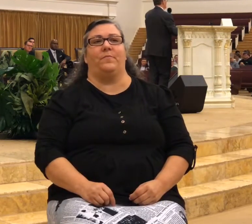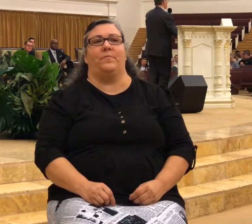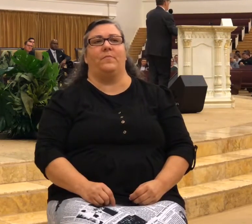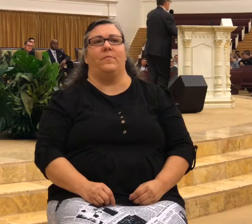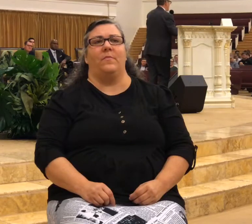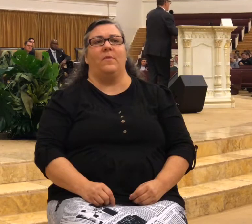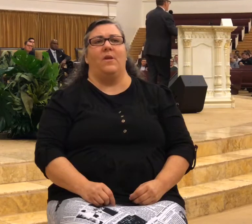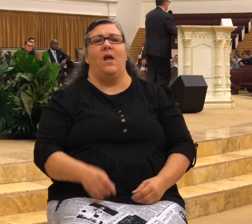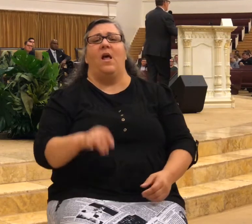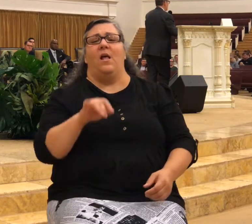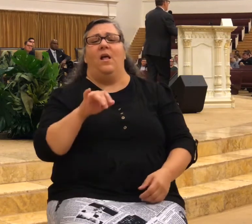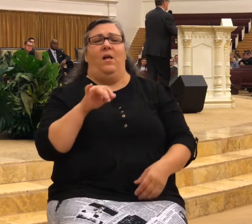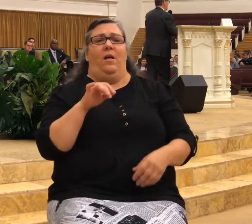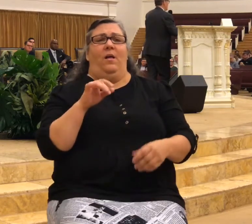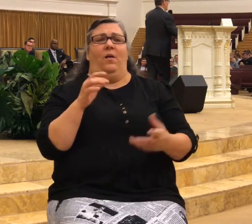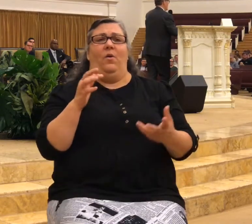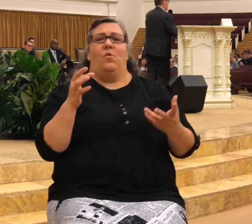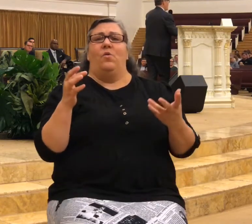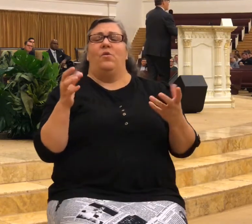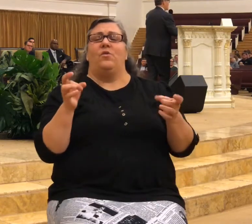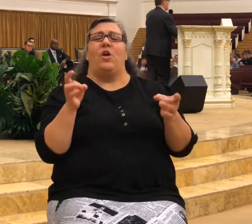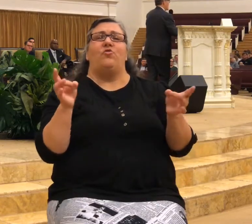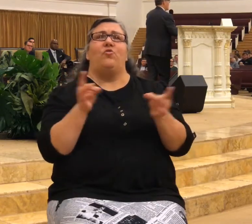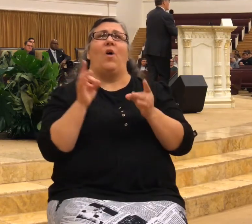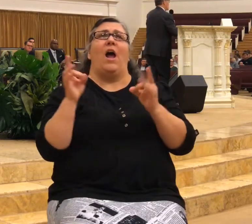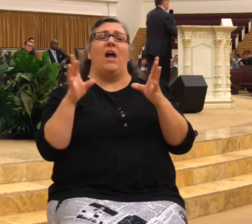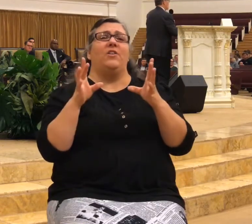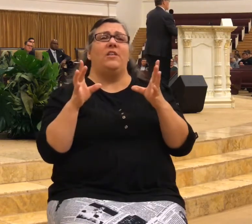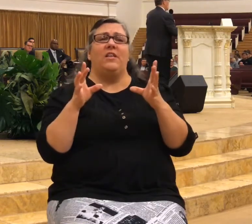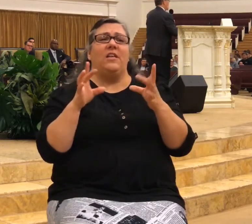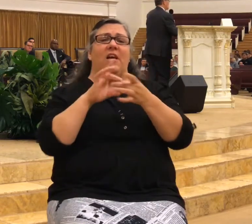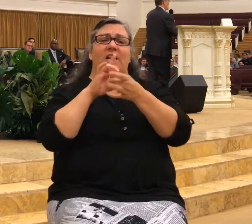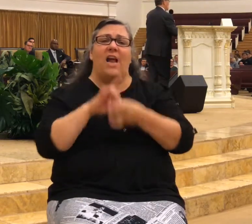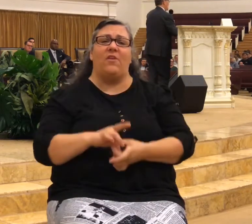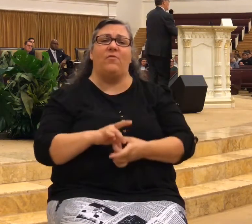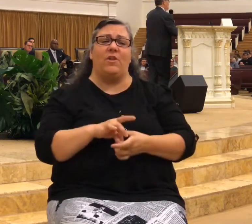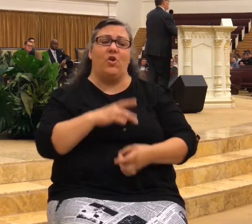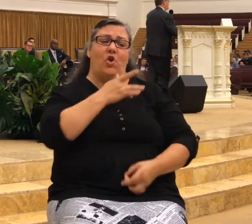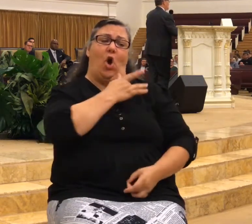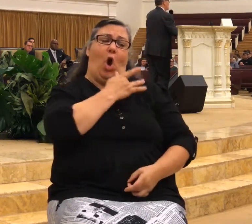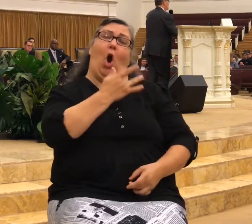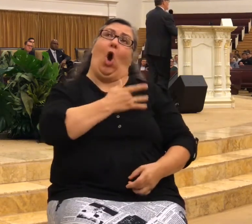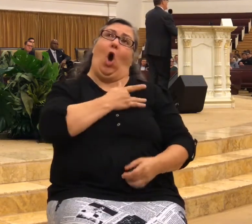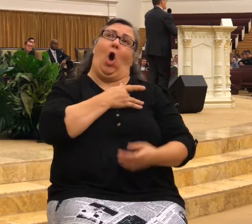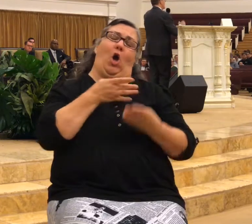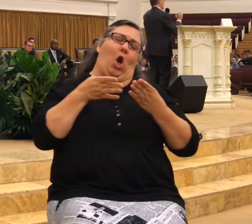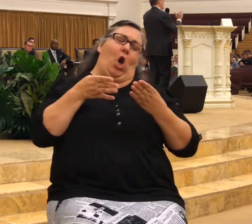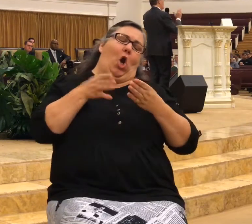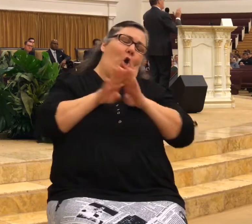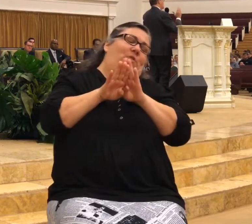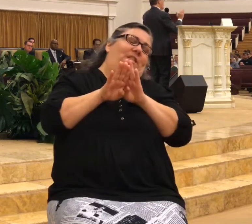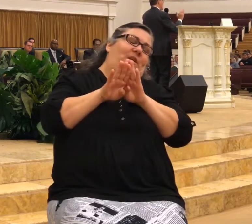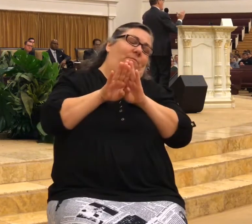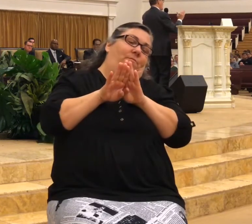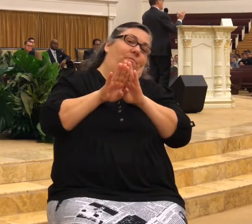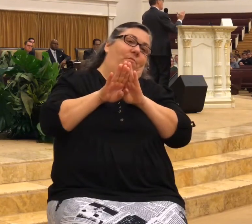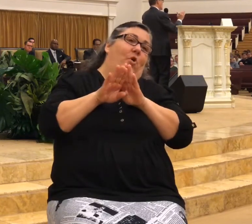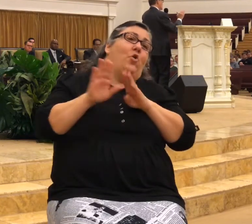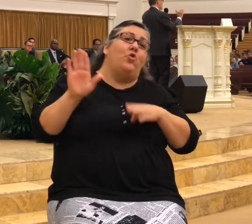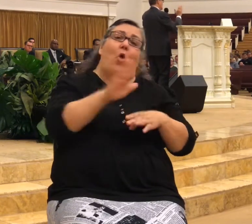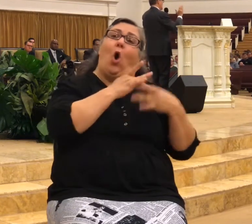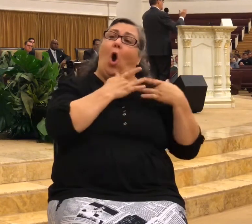What is the tragedy of closing the door of your heart to God? When you close your